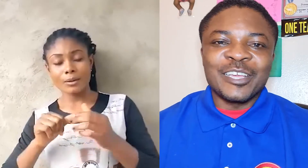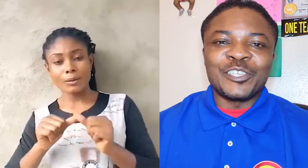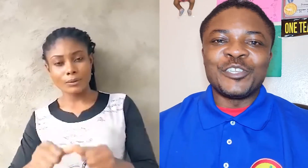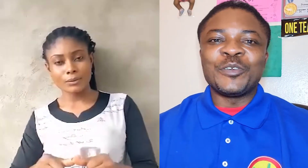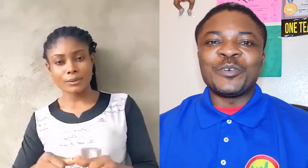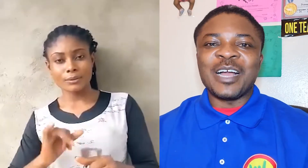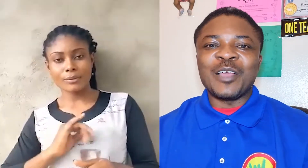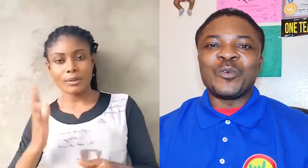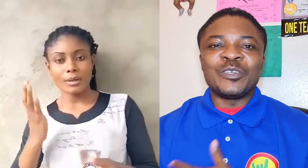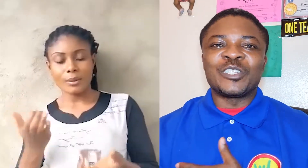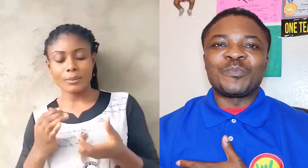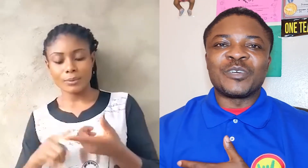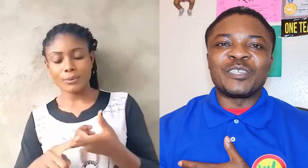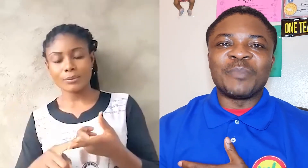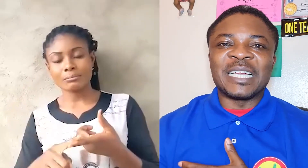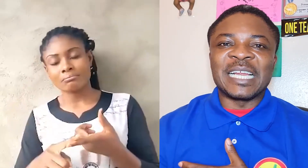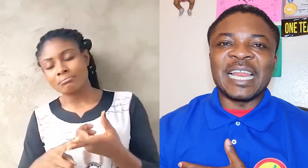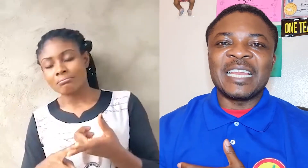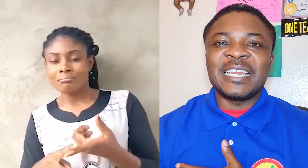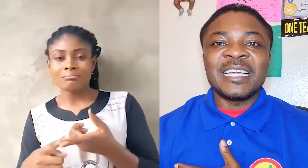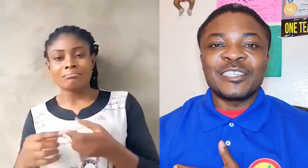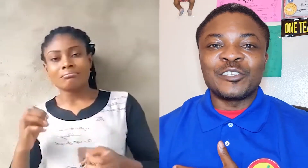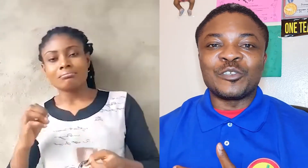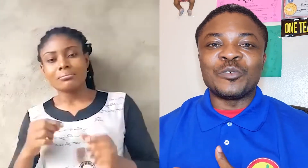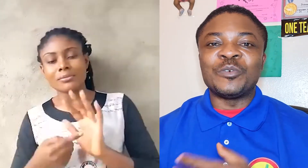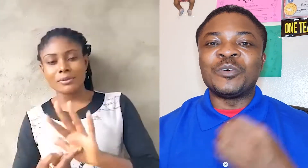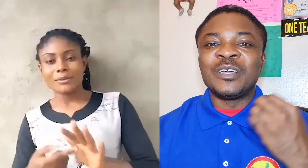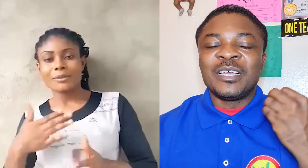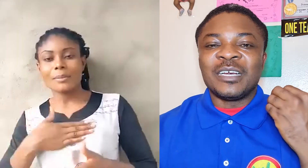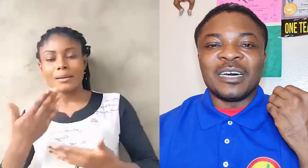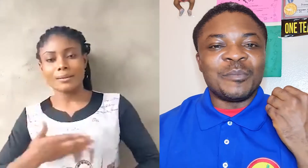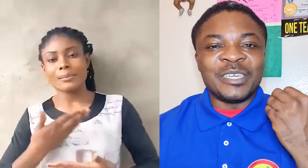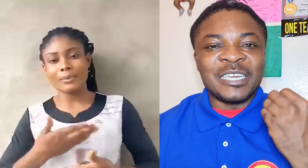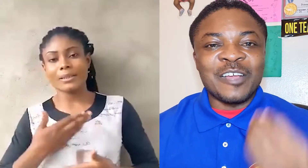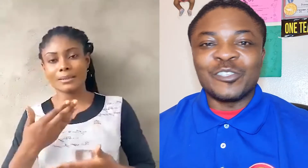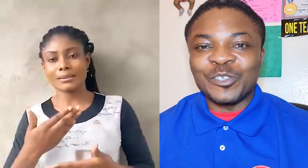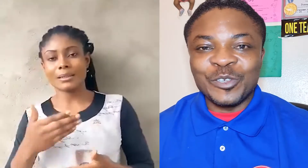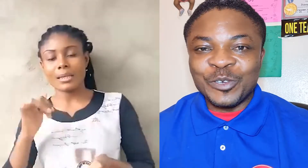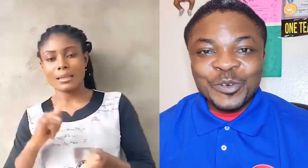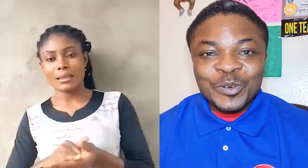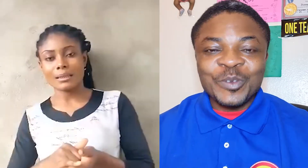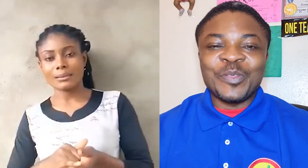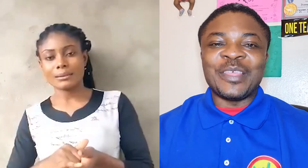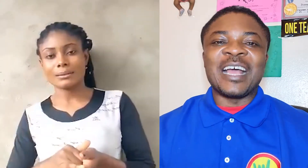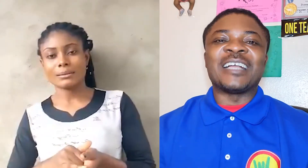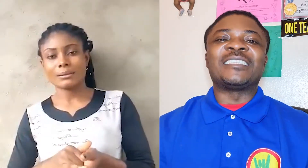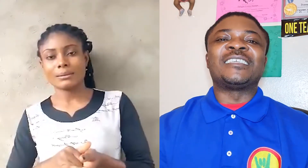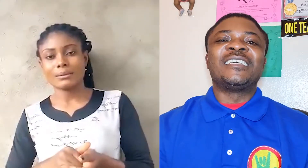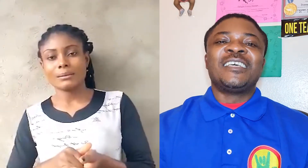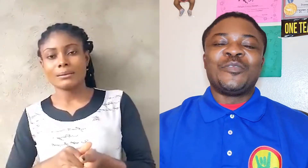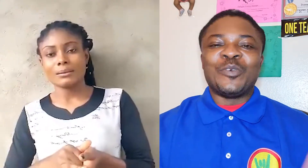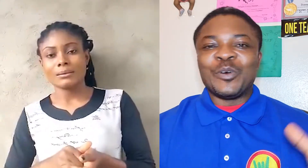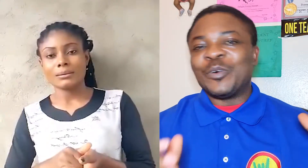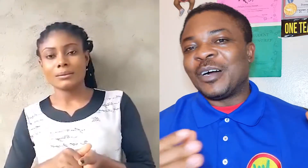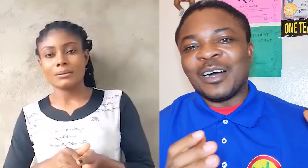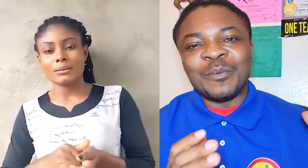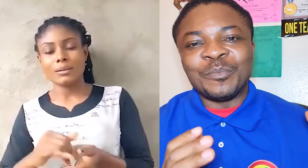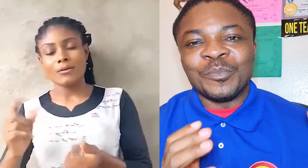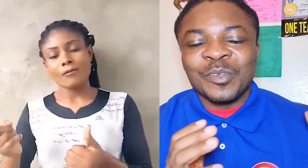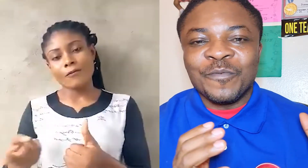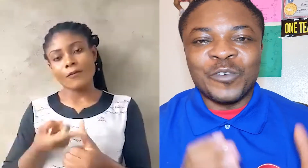Before I continue, I want to express my gladness to announce to you that